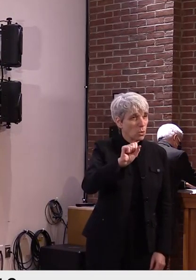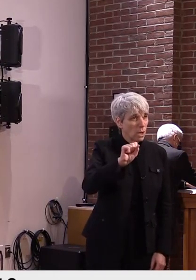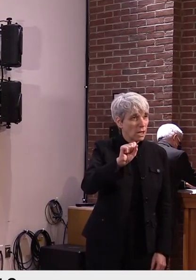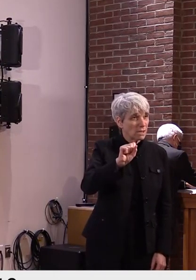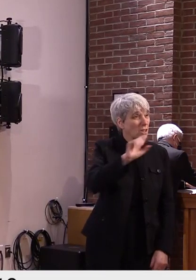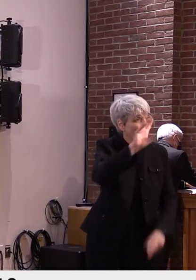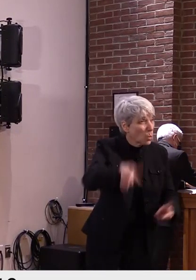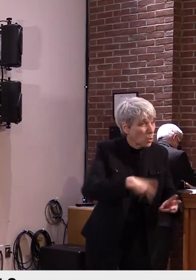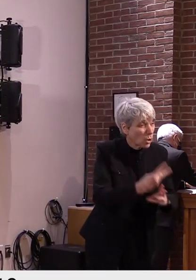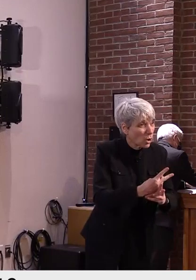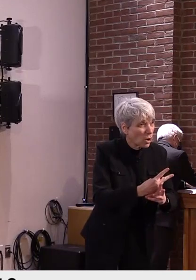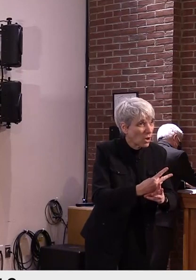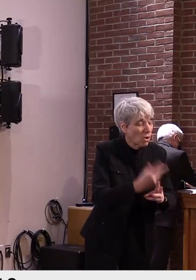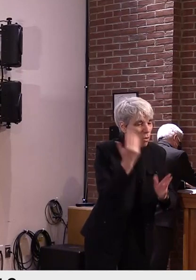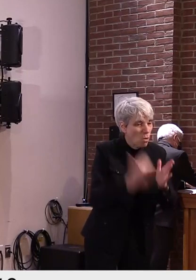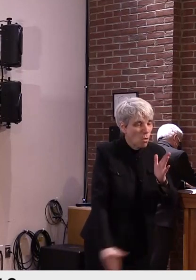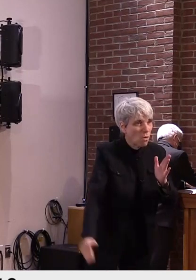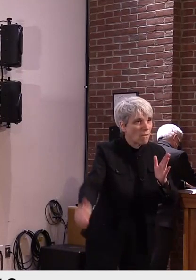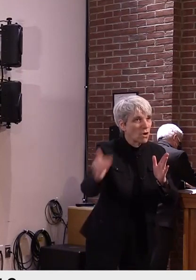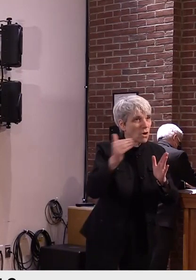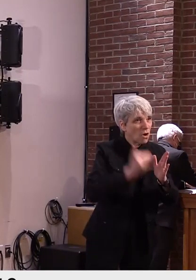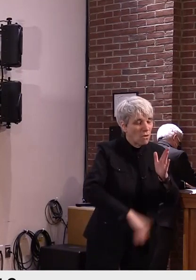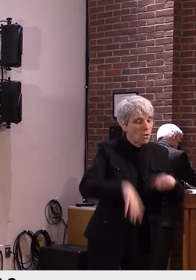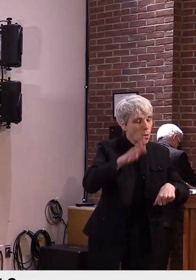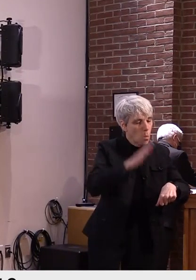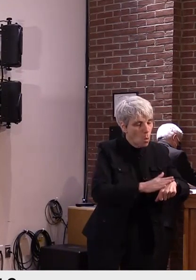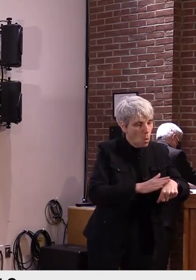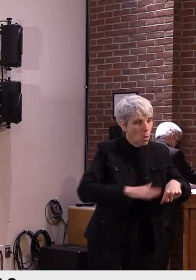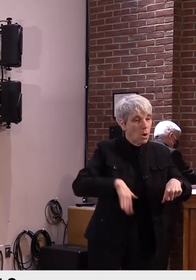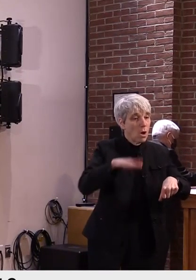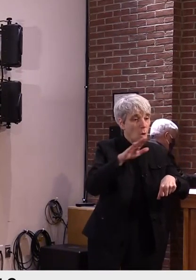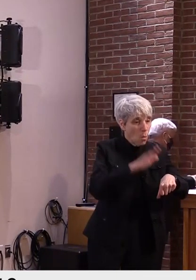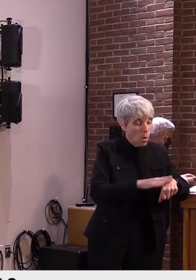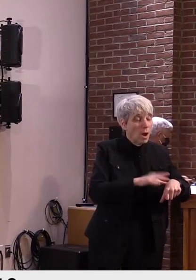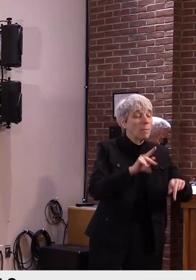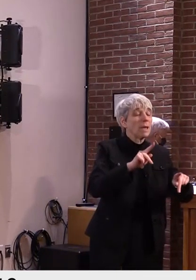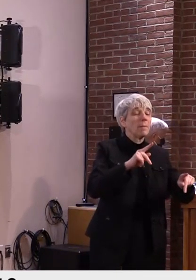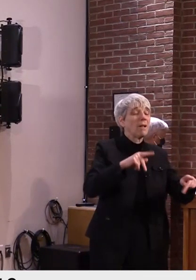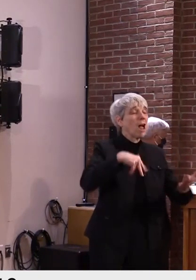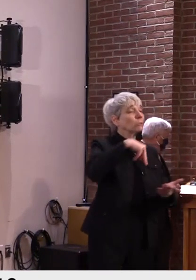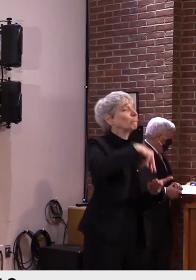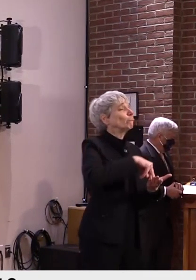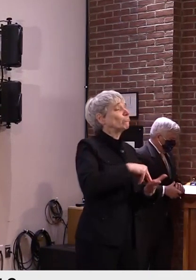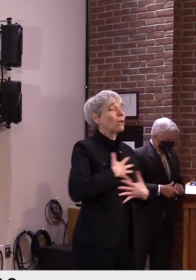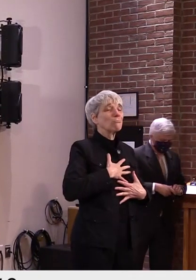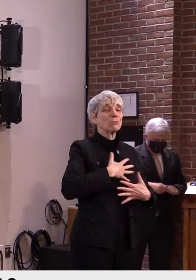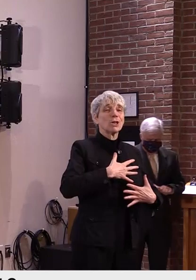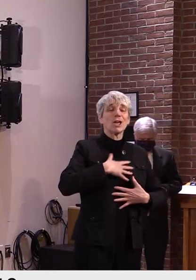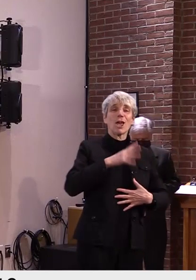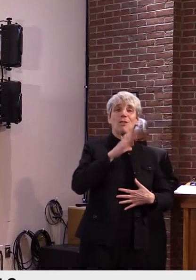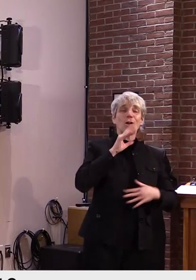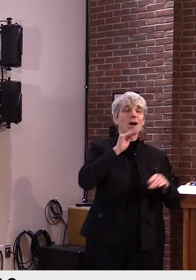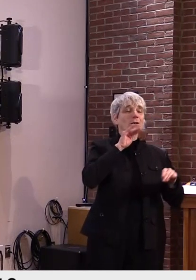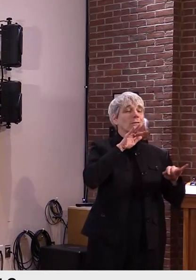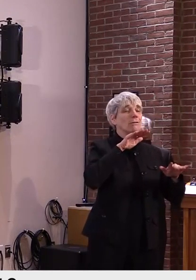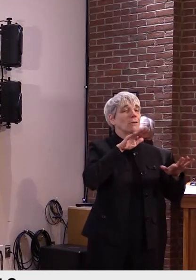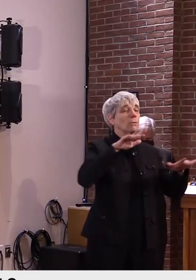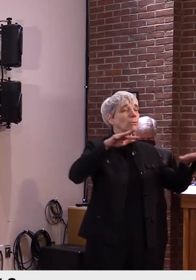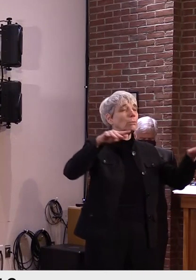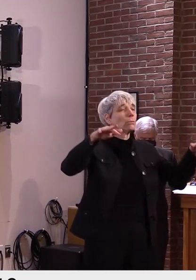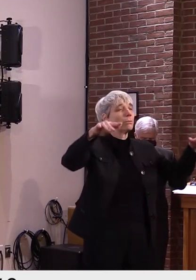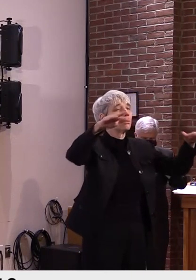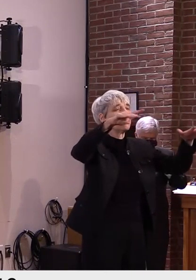world, have been calling for the risk of airborne transmission to be recognized by health authorities. In many ways, it is